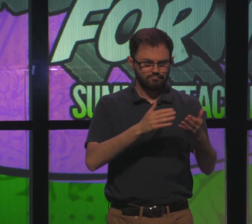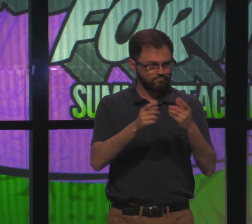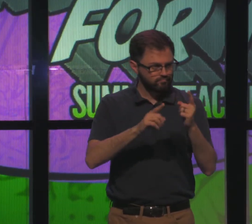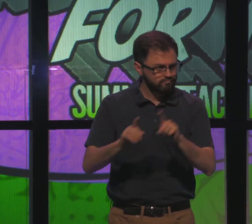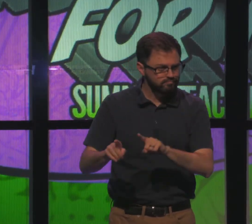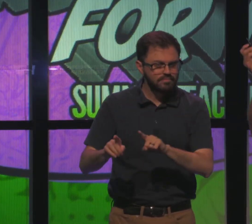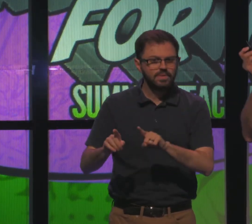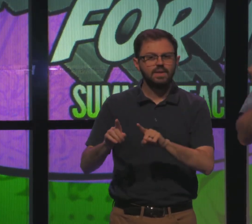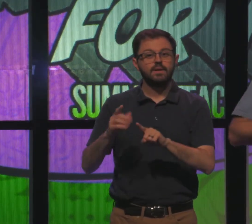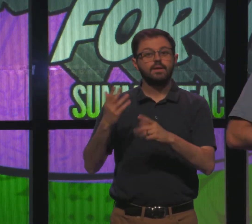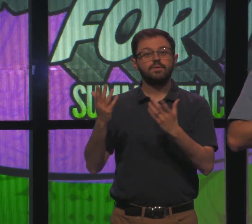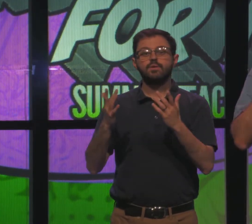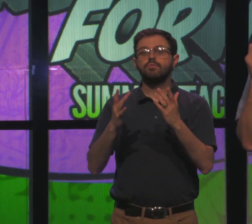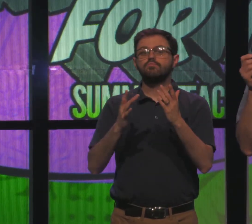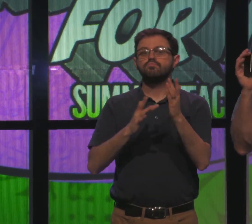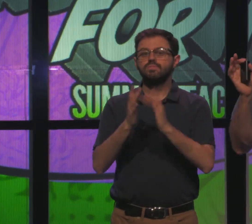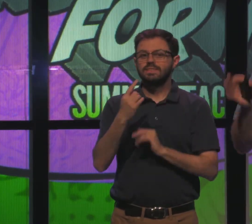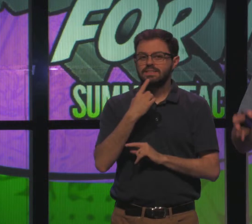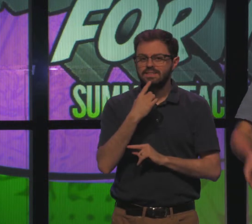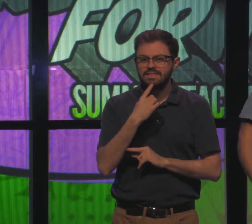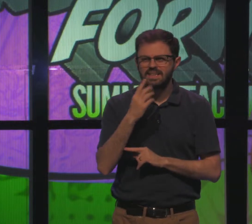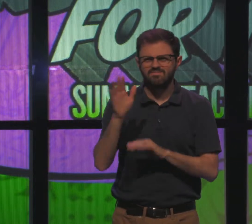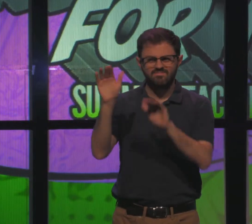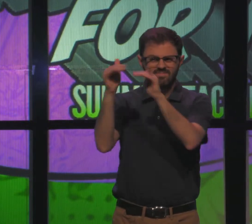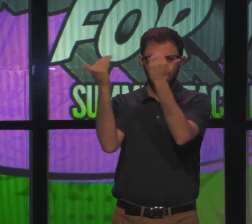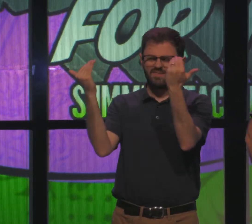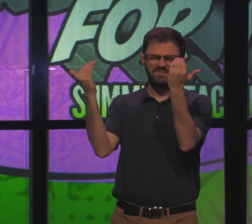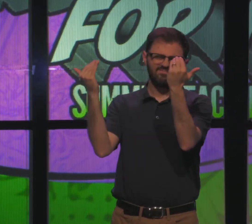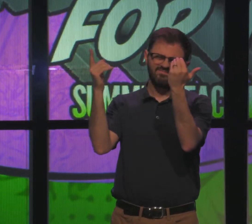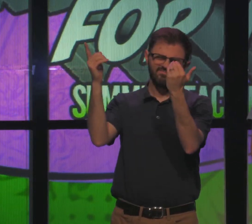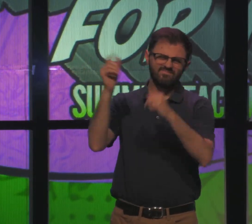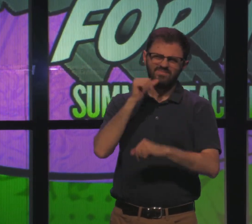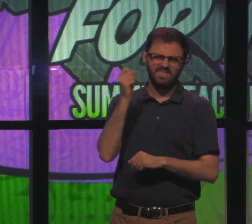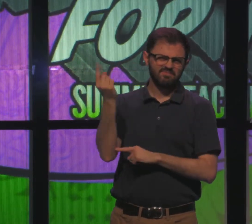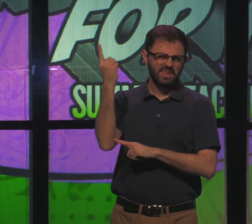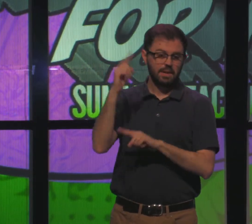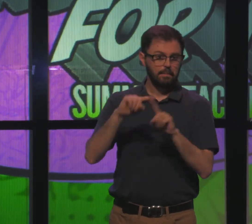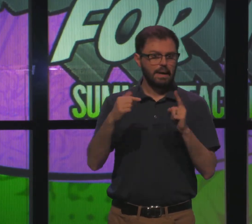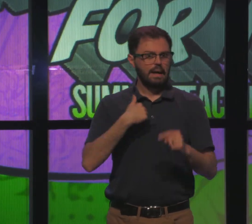It's like Jesus is saying, heaven really doesn't get it, but I do.